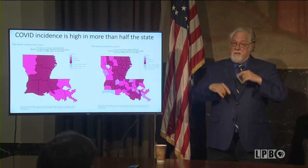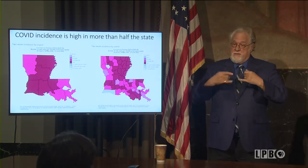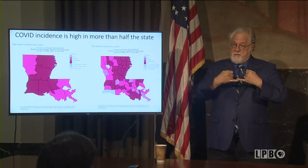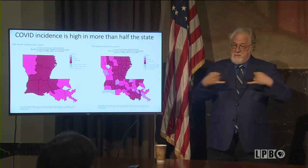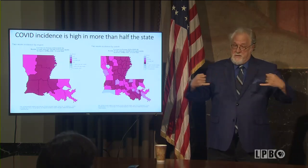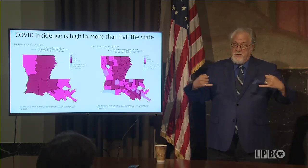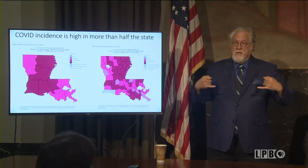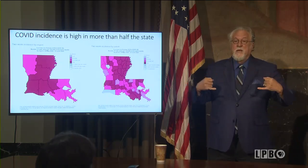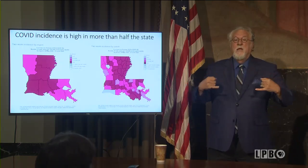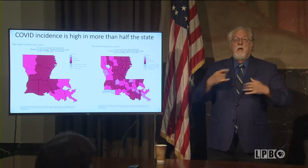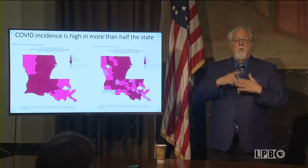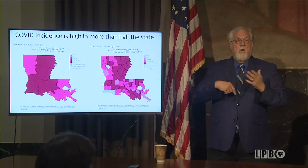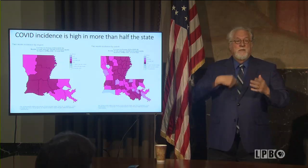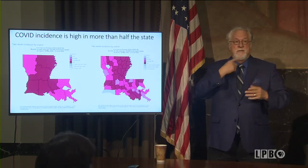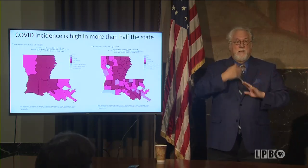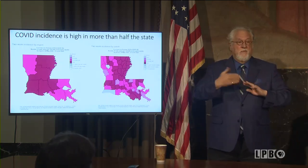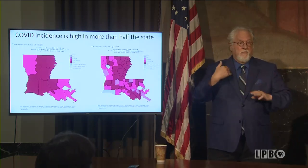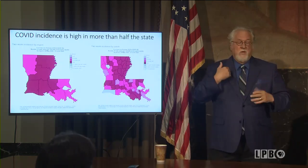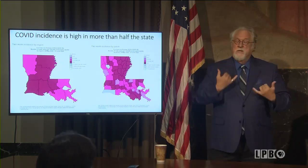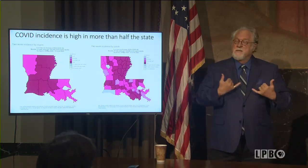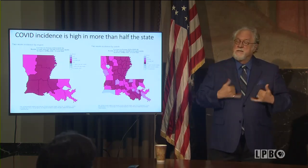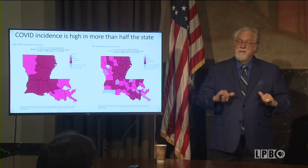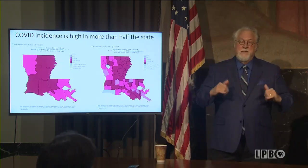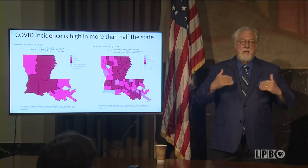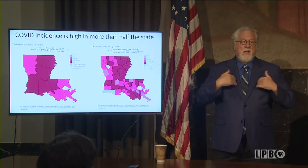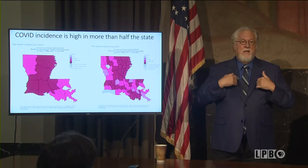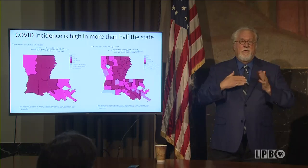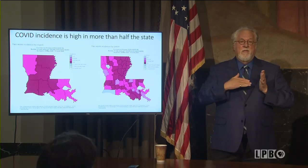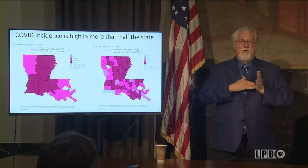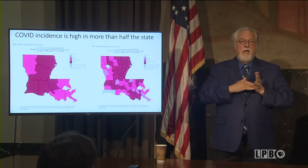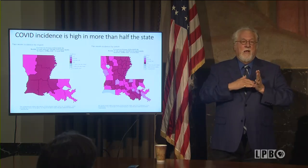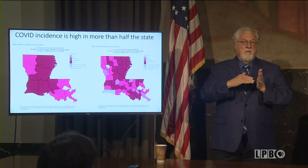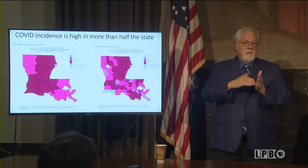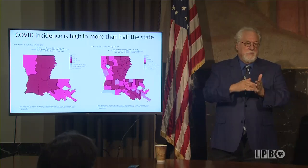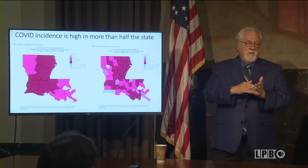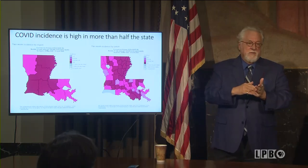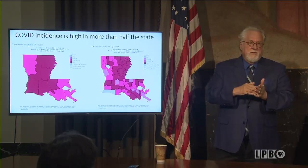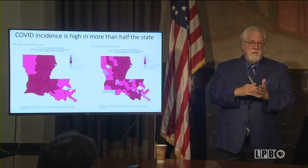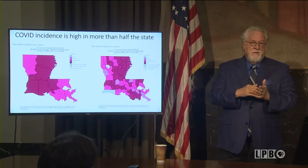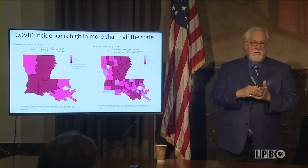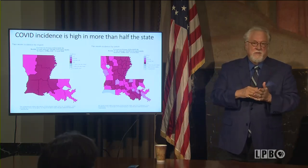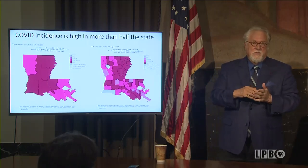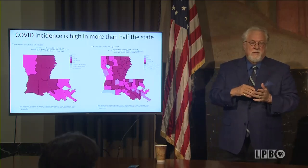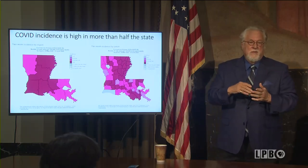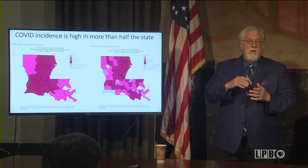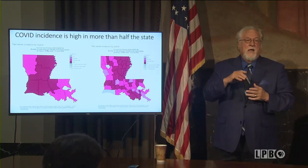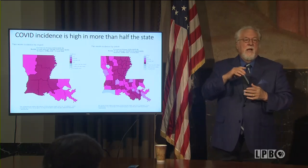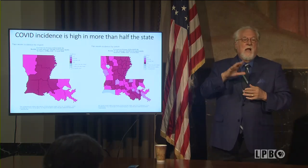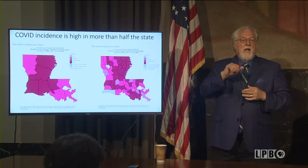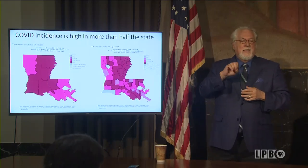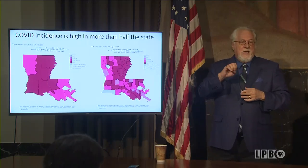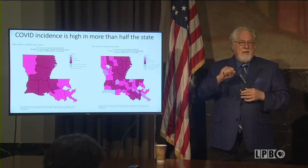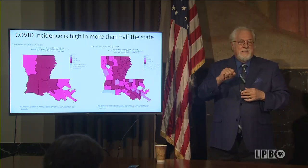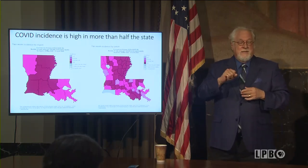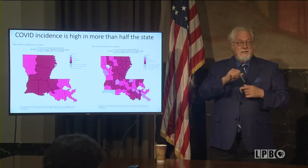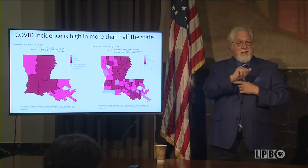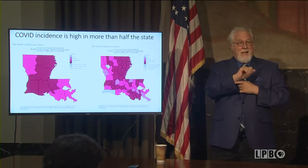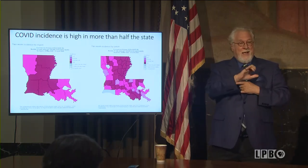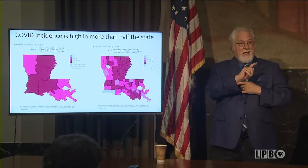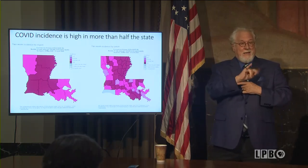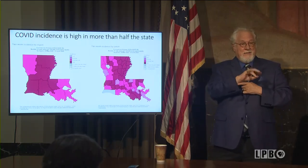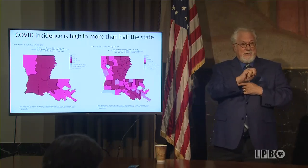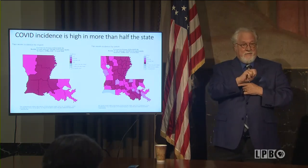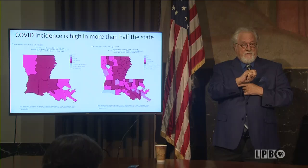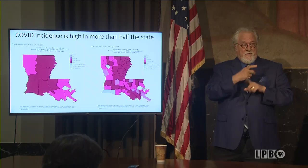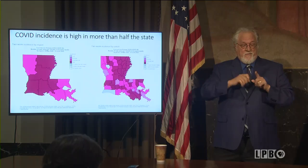still what we've said previously, that we still have literally thousands, nearly 10,000 cases that we think are active just based on the data that